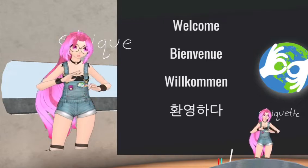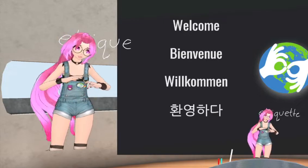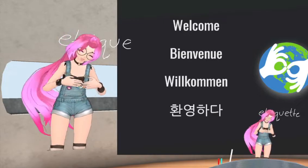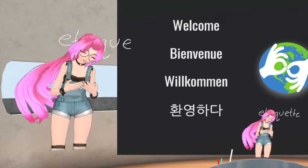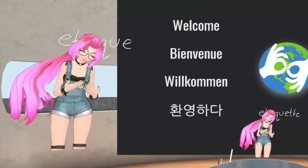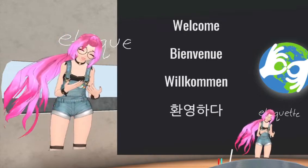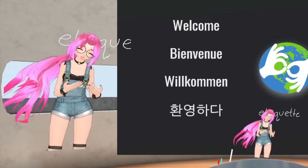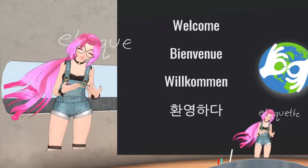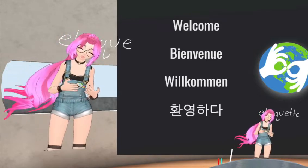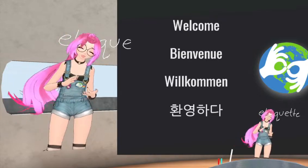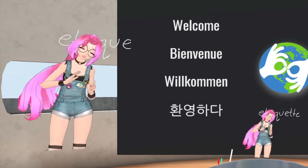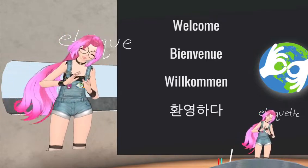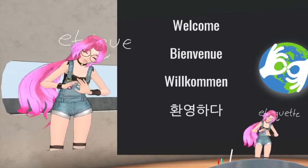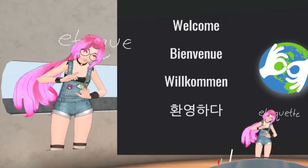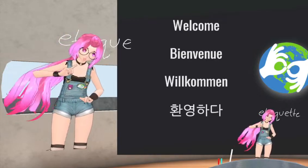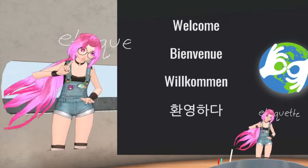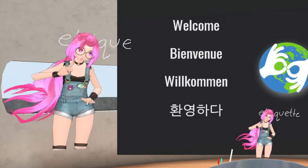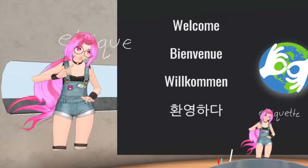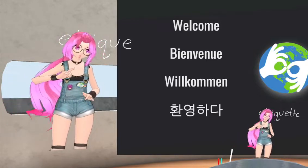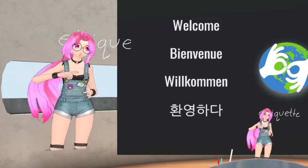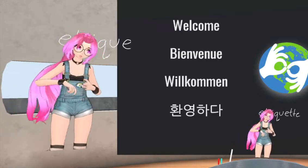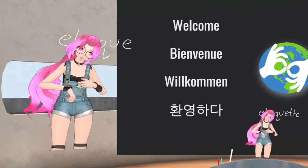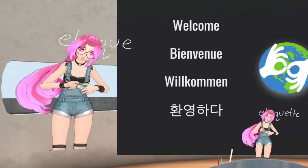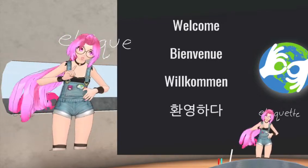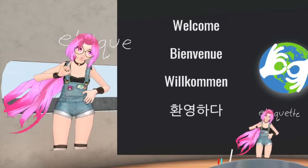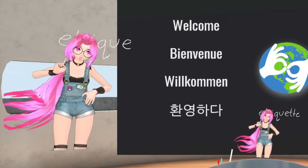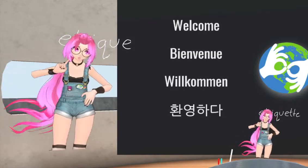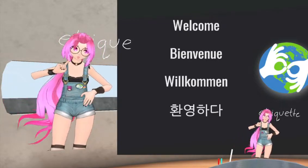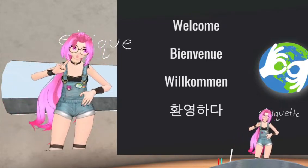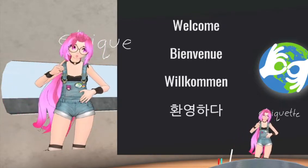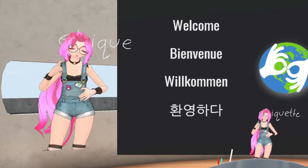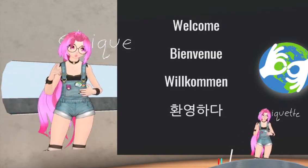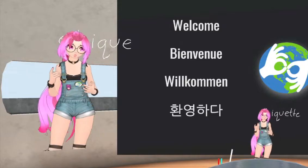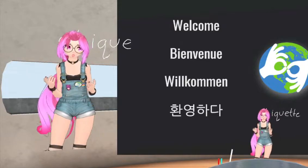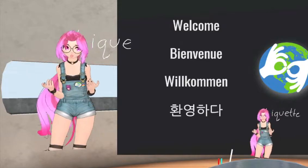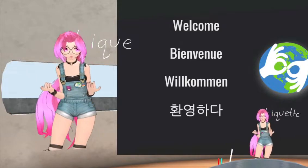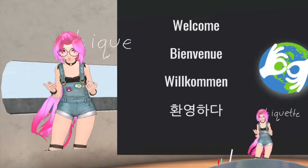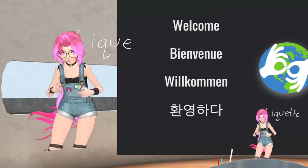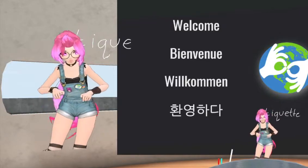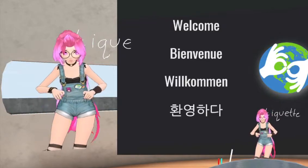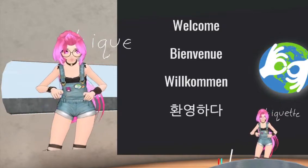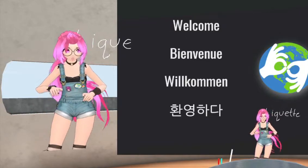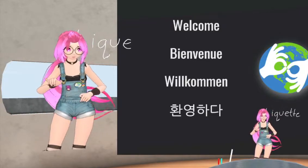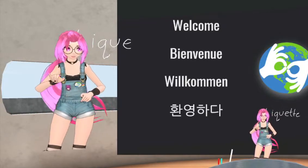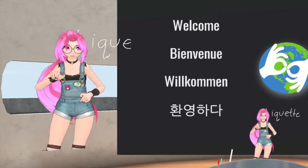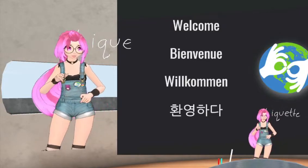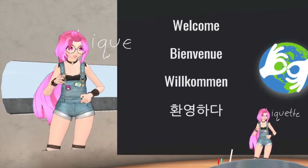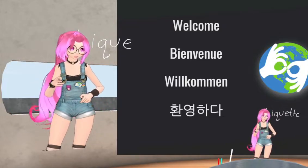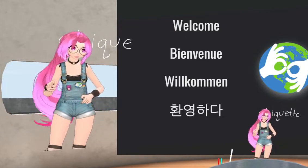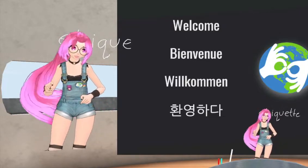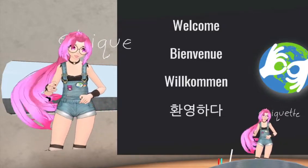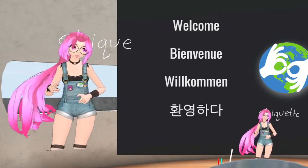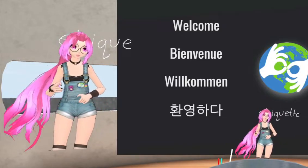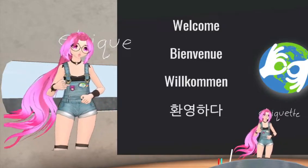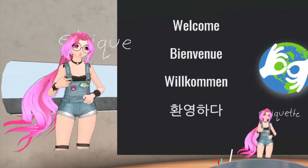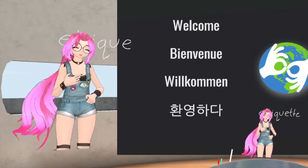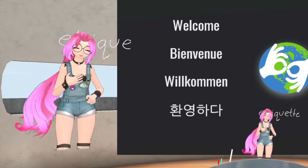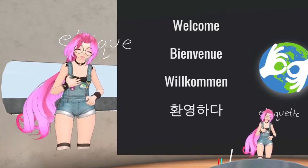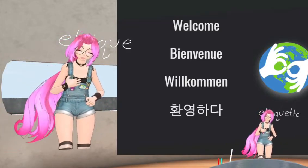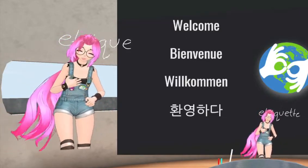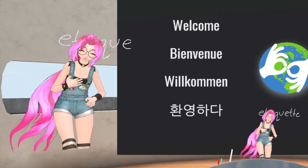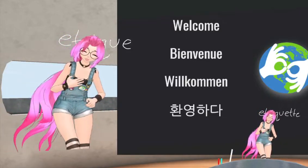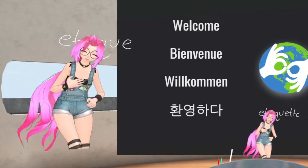thing with deafness and hard of hearing. If somebody, however, is telling you, if somebody's sitting down with you and having a private conversation and saying, you know what, I'm actually